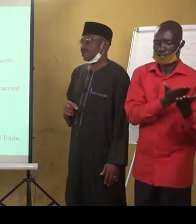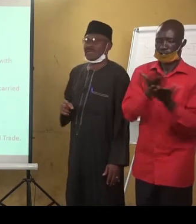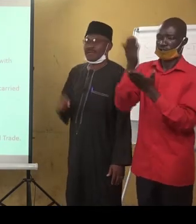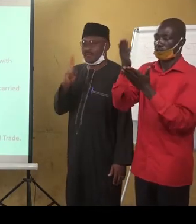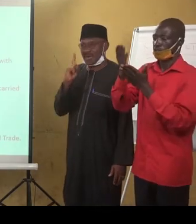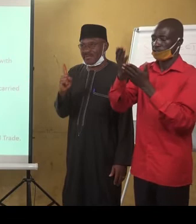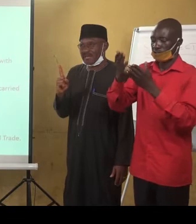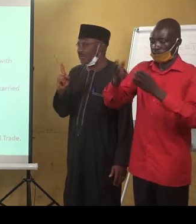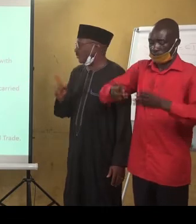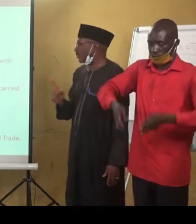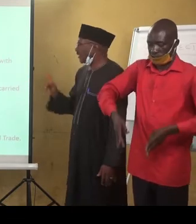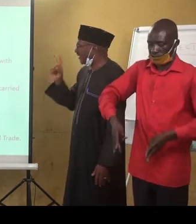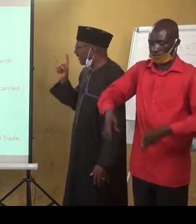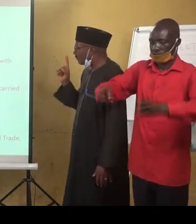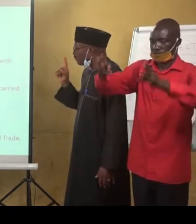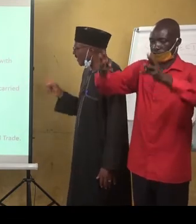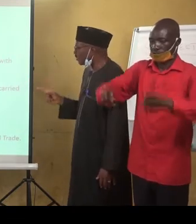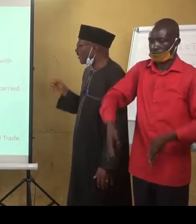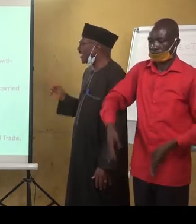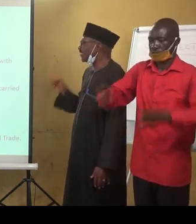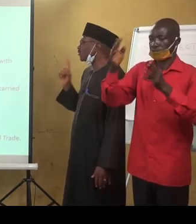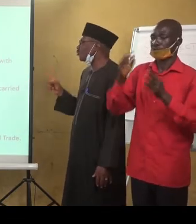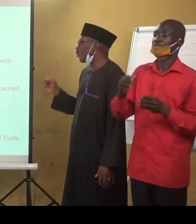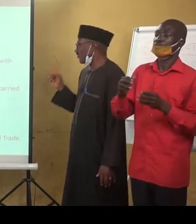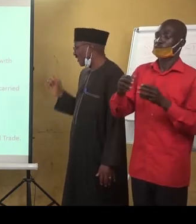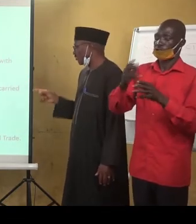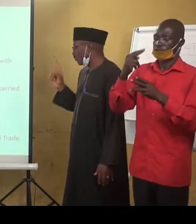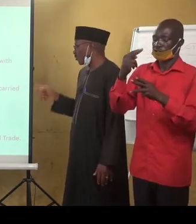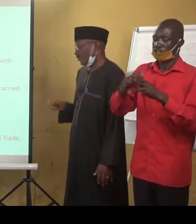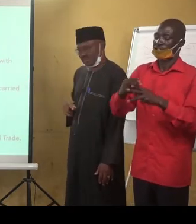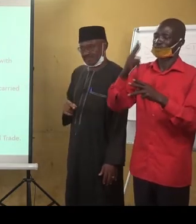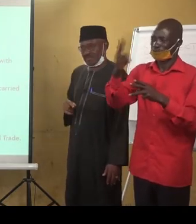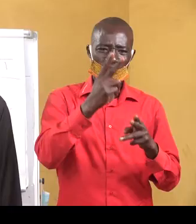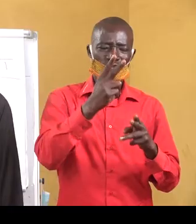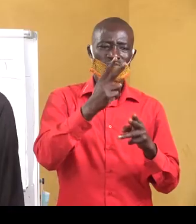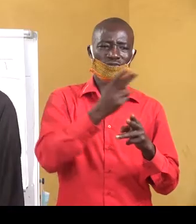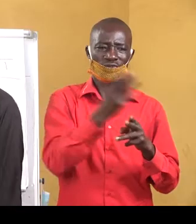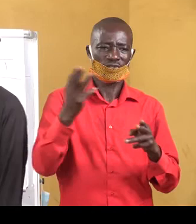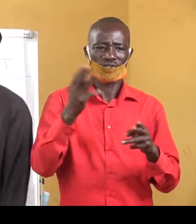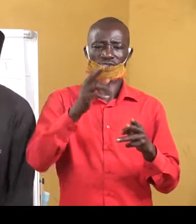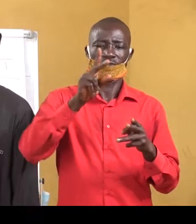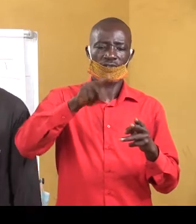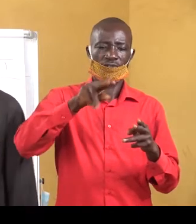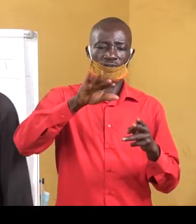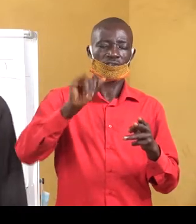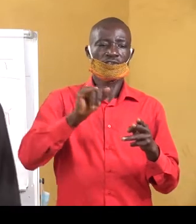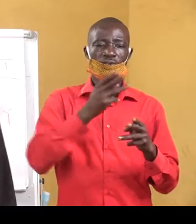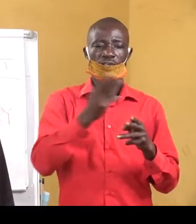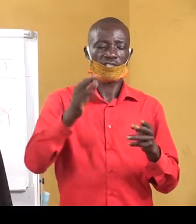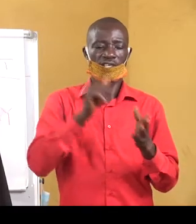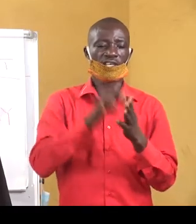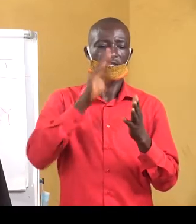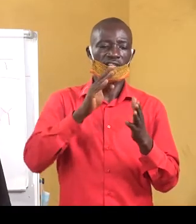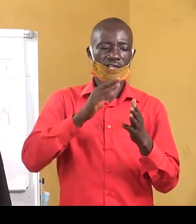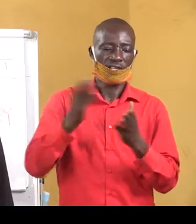routes. Primary route. Mention any 2 of each product that are carried along the